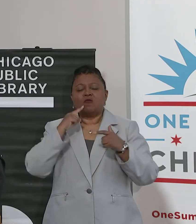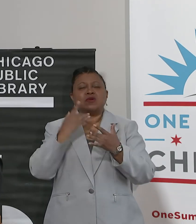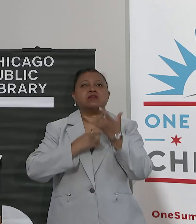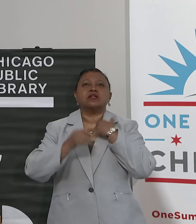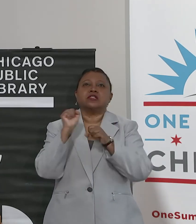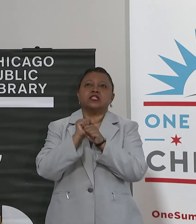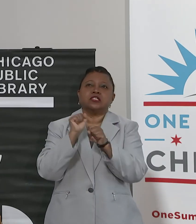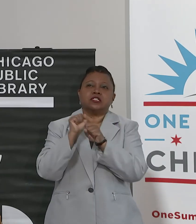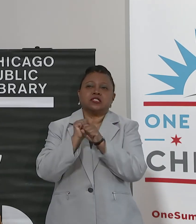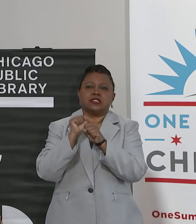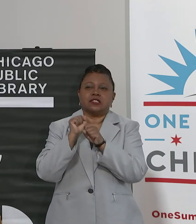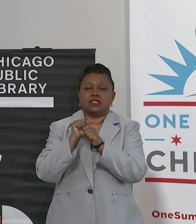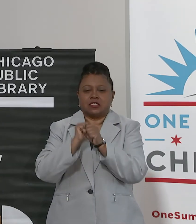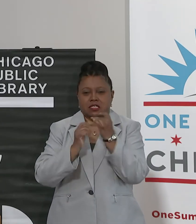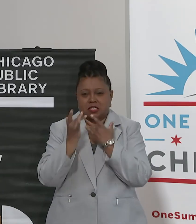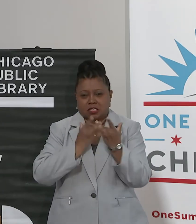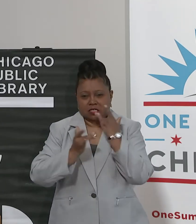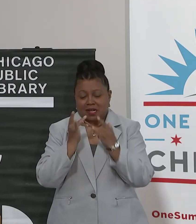desperately